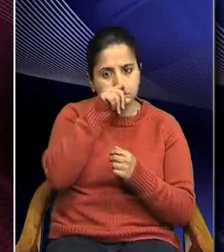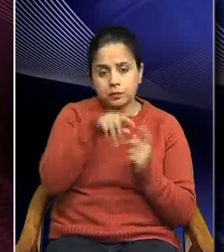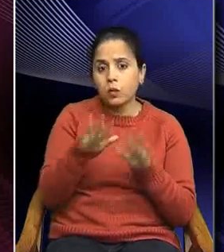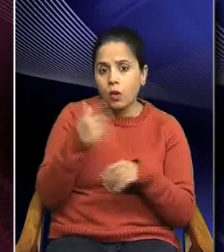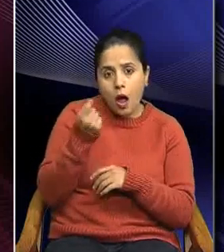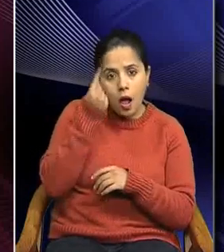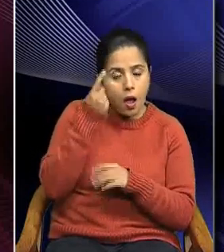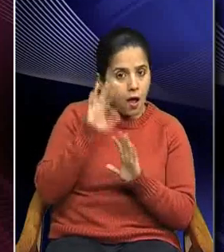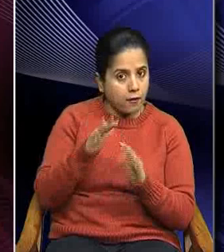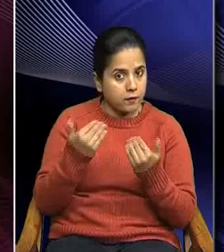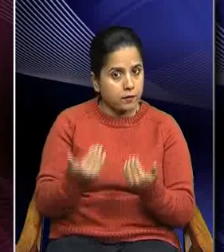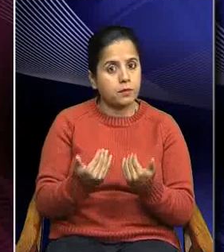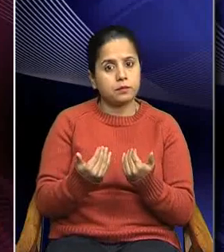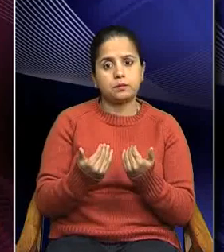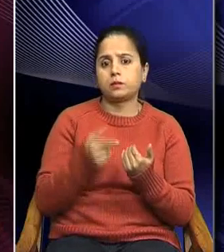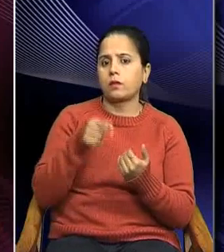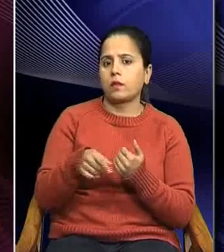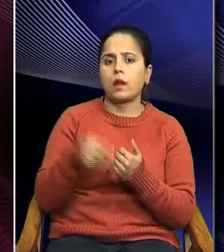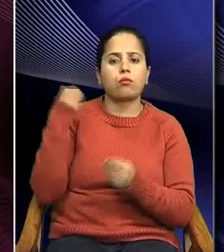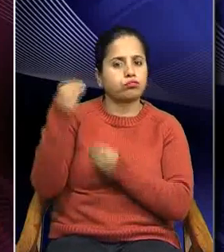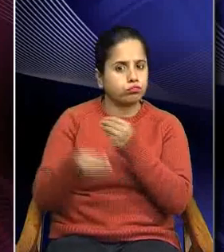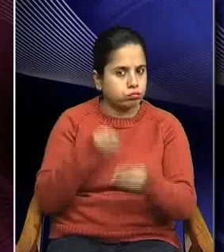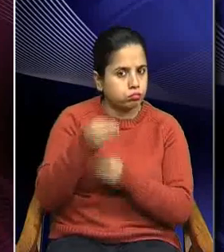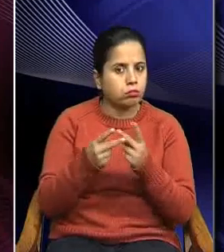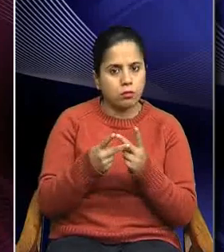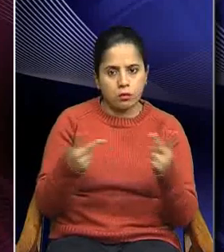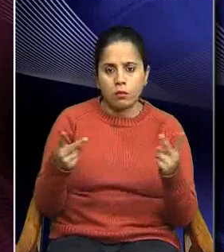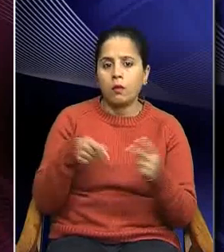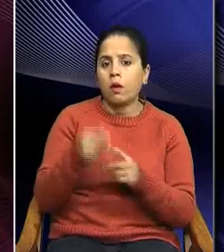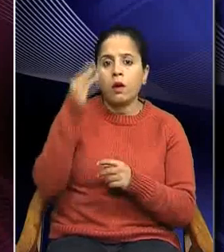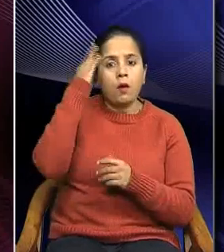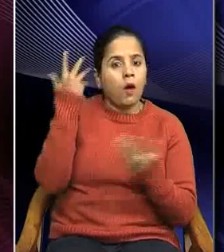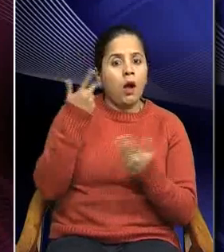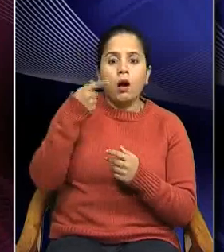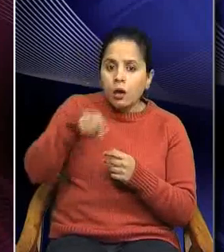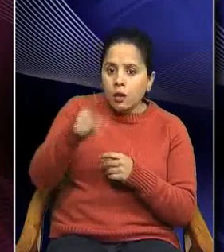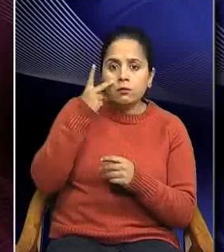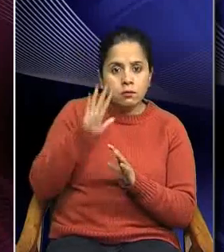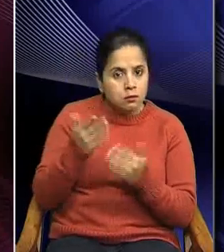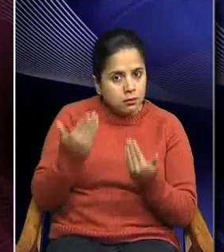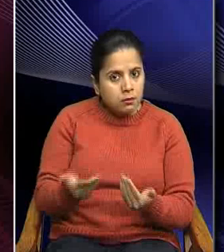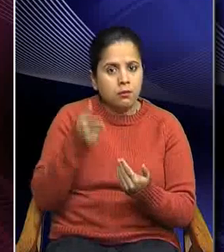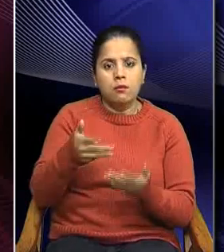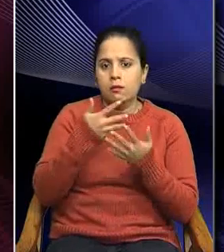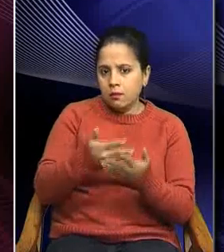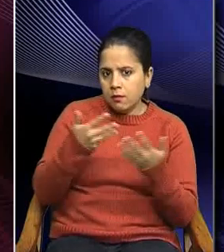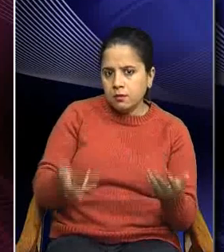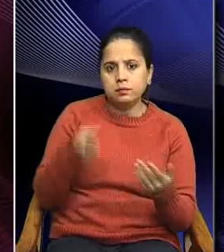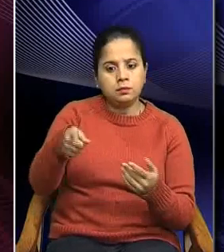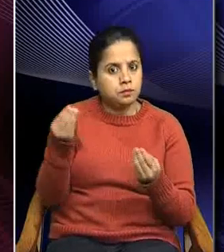understanding of these traditions, because they themselves are the product of the